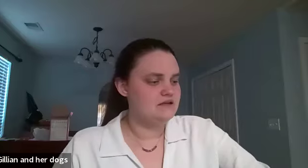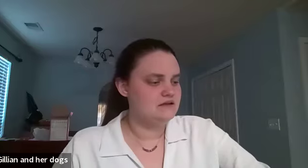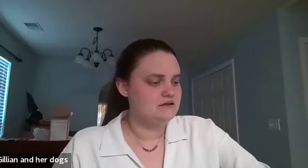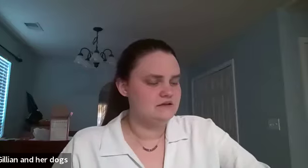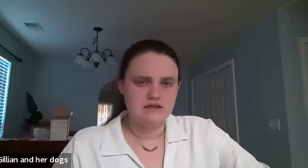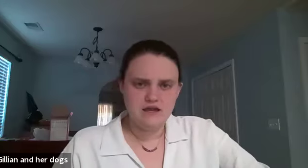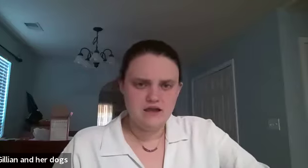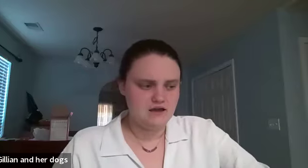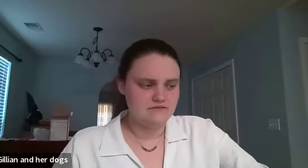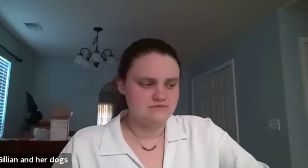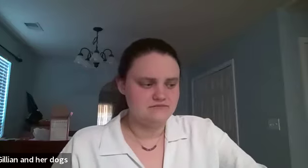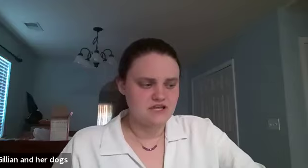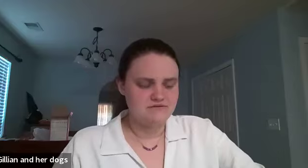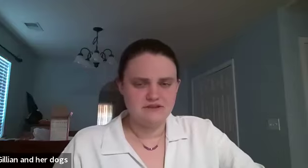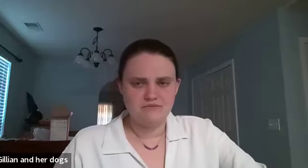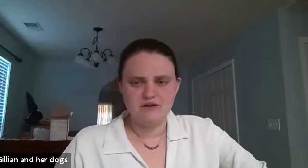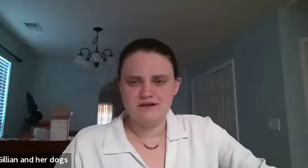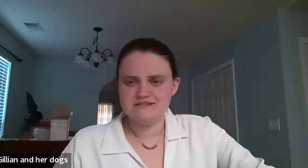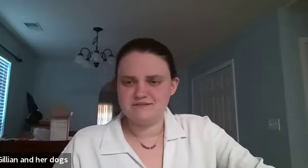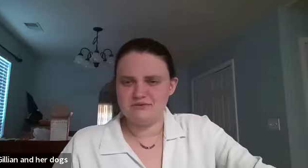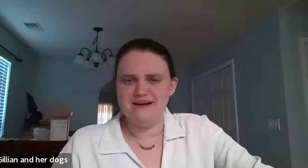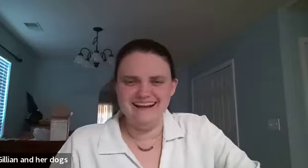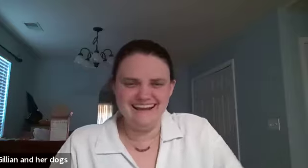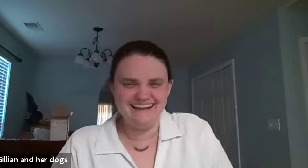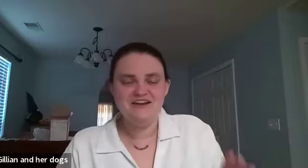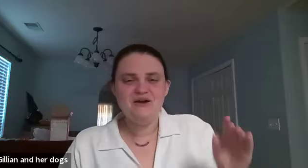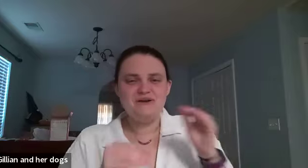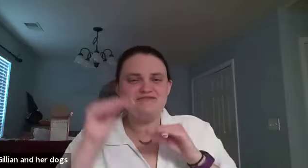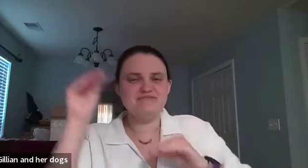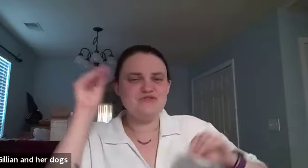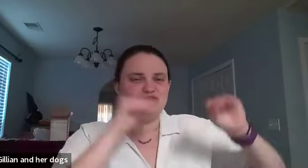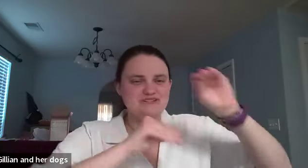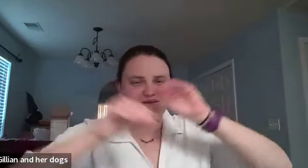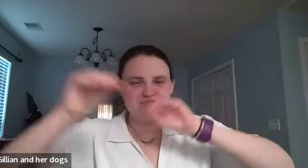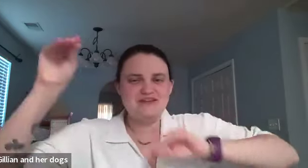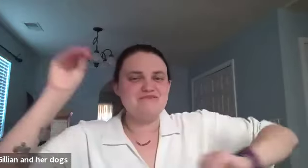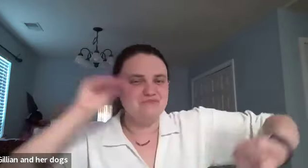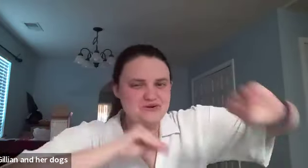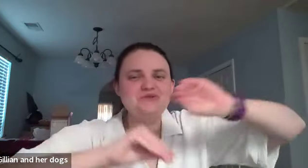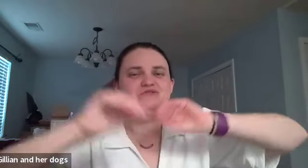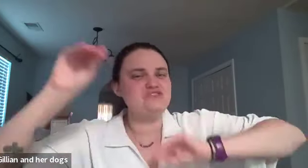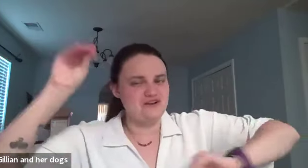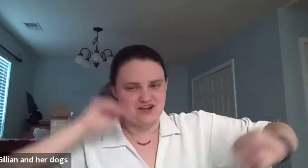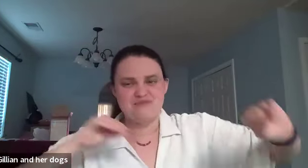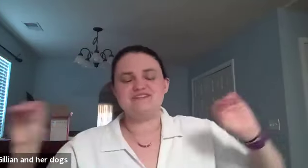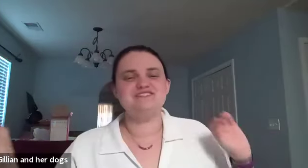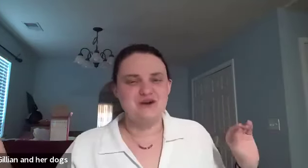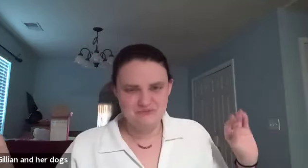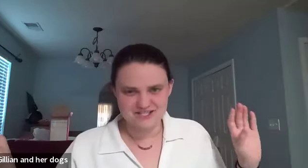then, yeah, I'm just having to think what class number we're in. We've moved our topics so much